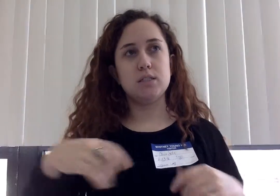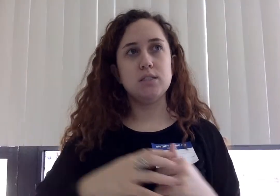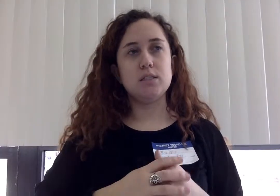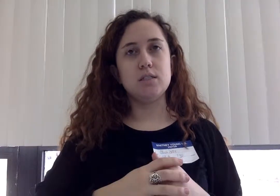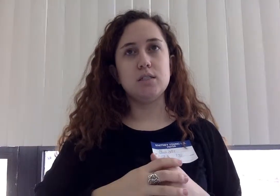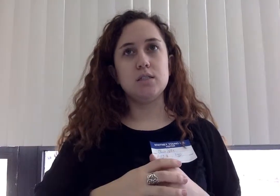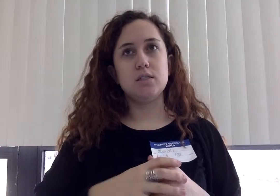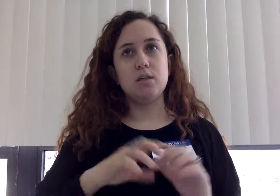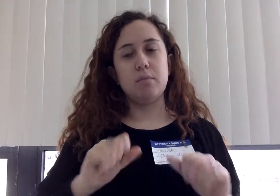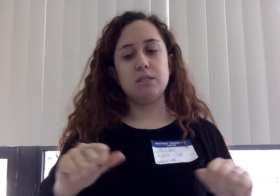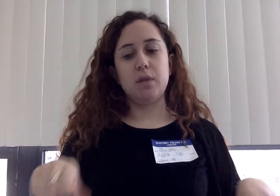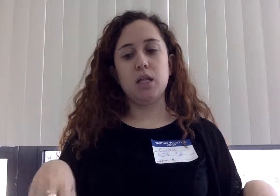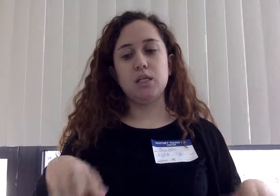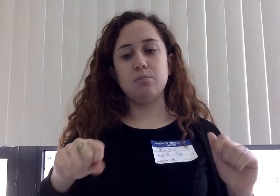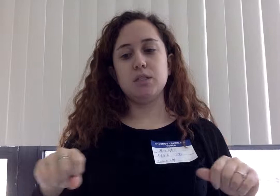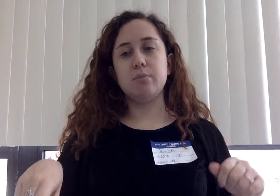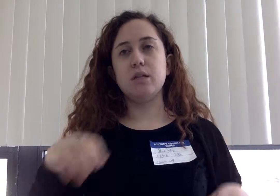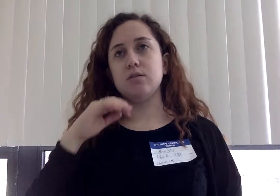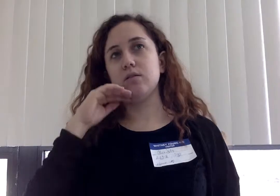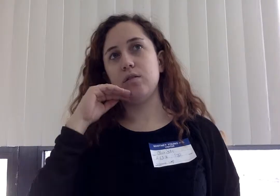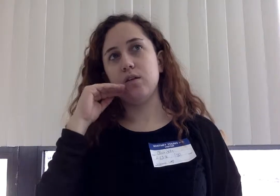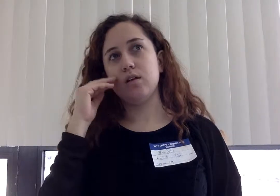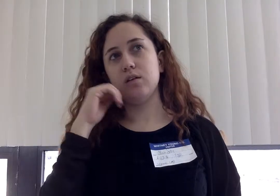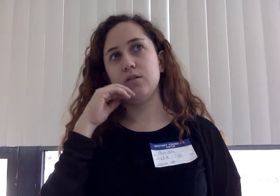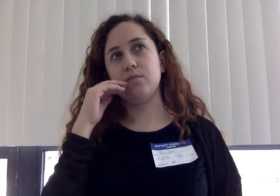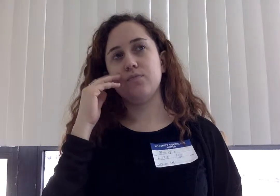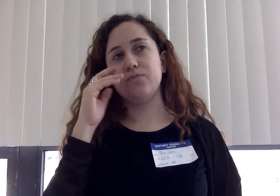Come up with one that fits. All three of these are quite good.